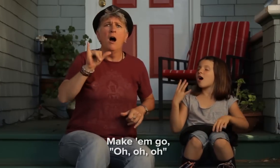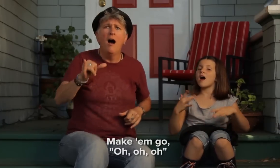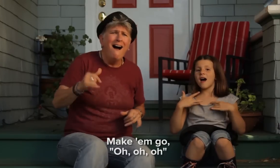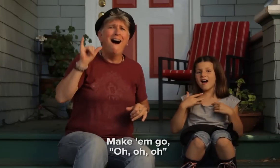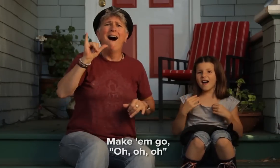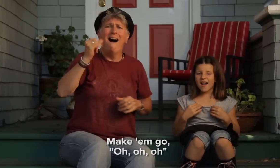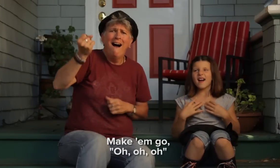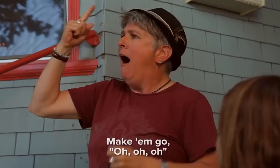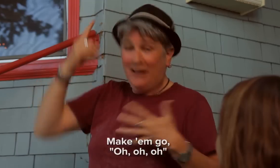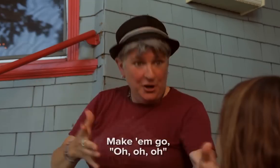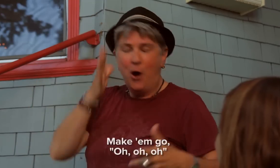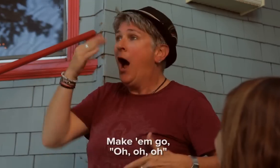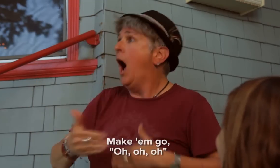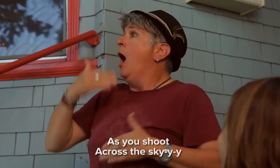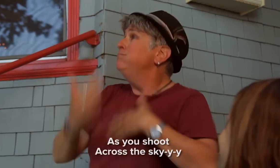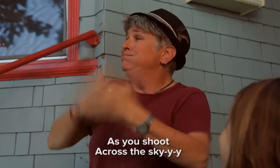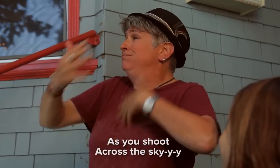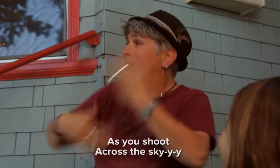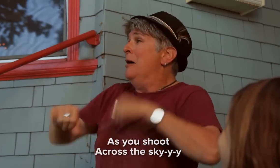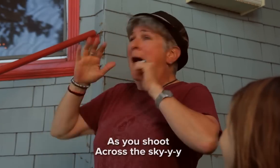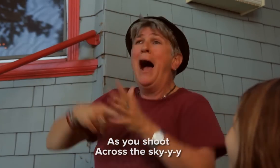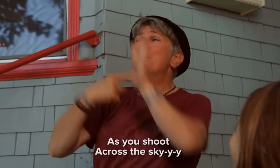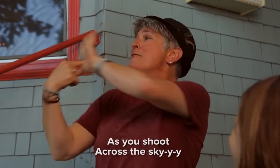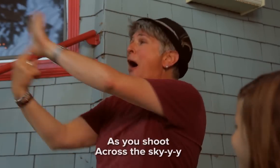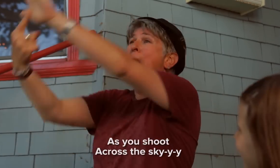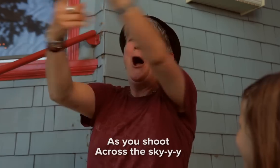ah, ah, ah As you shoot across the sky